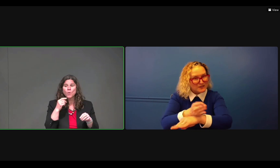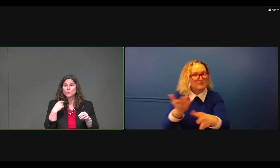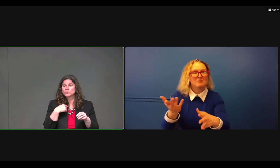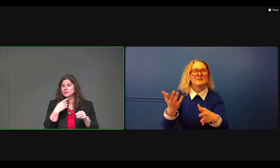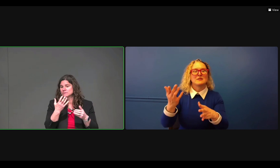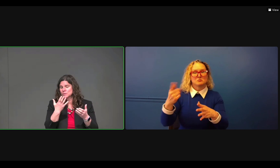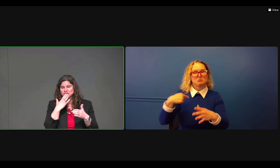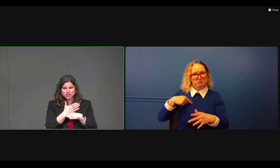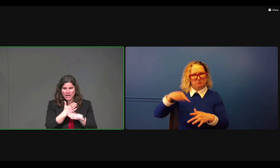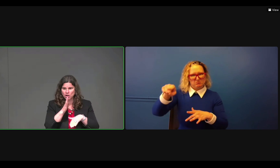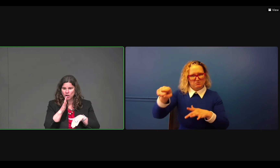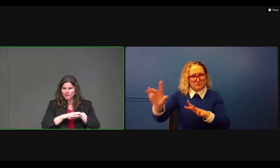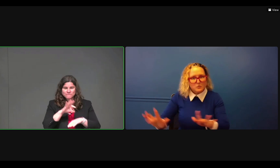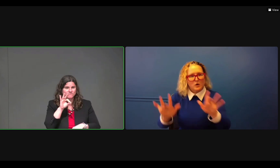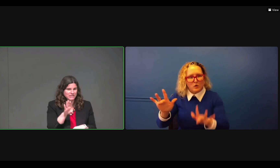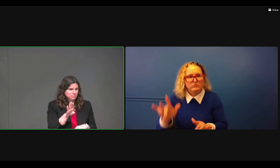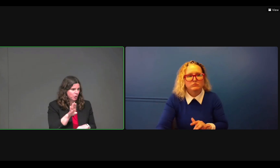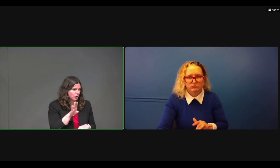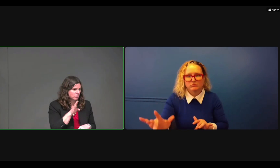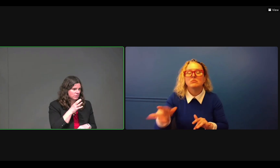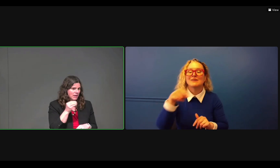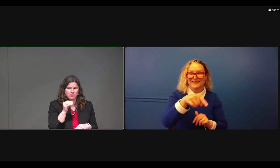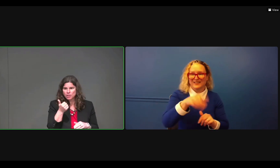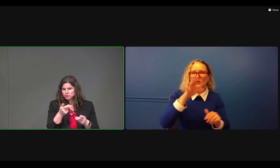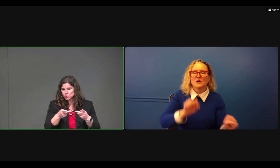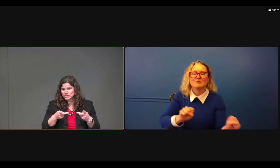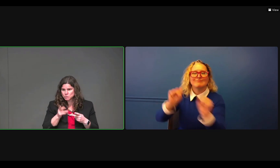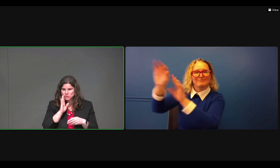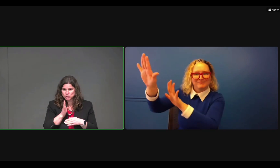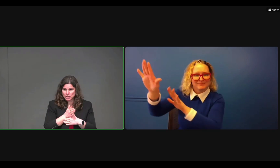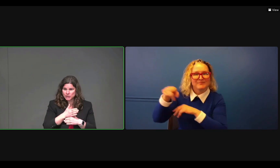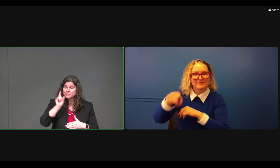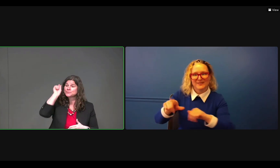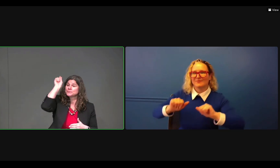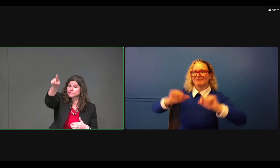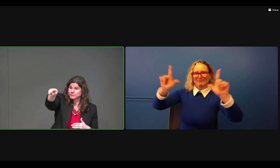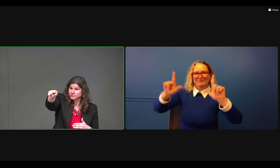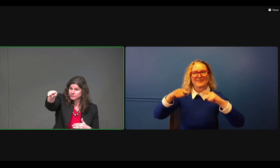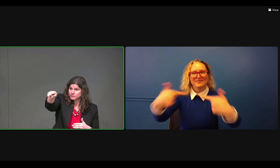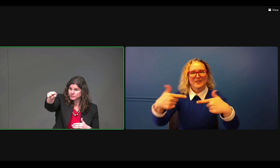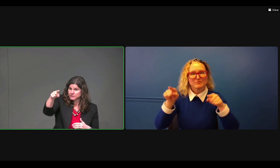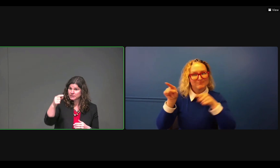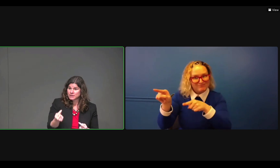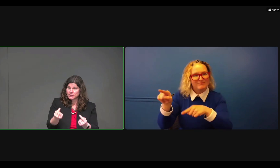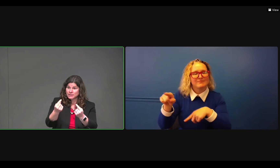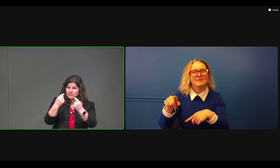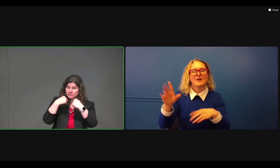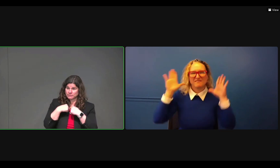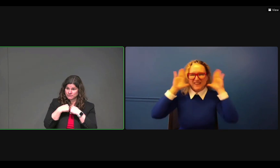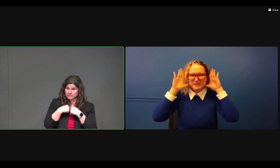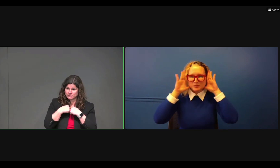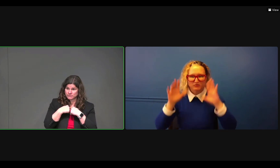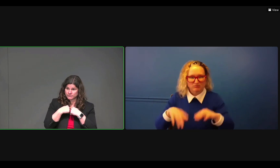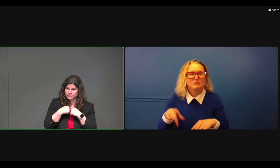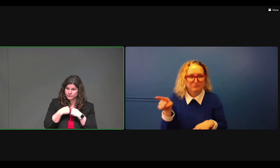out. We do have a recording of today's proceedings that we will share on Facebook if you're interested in watching it later.